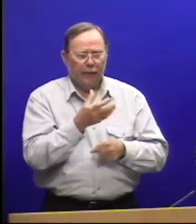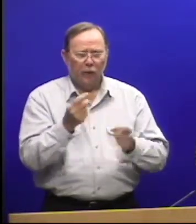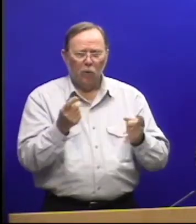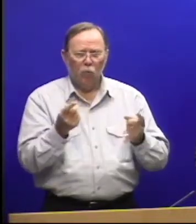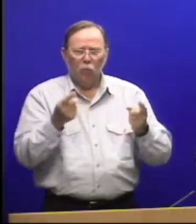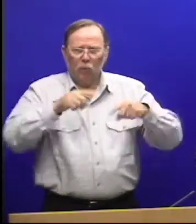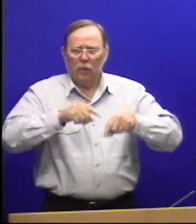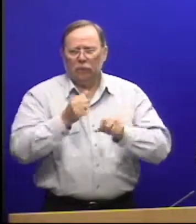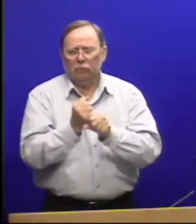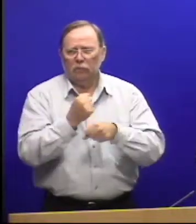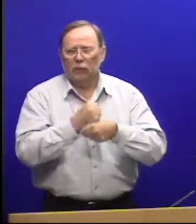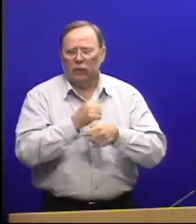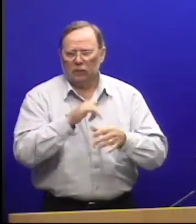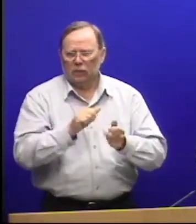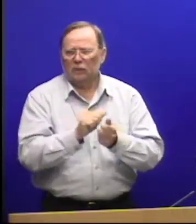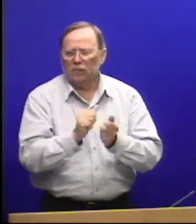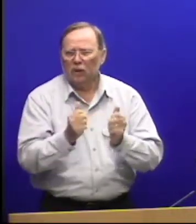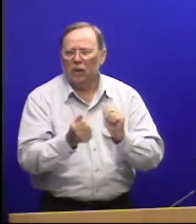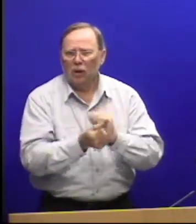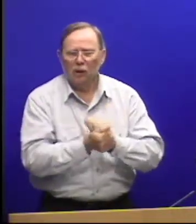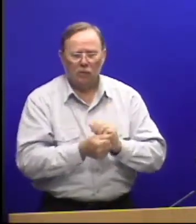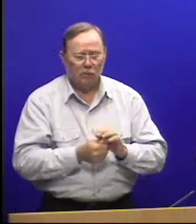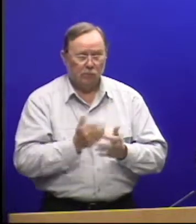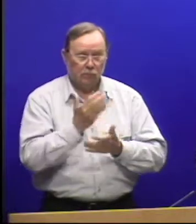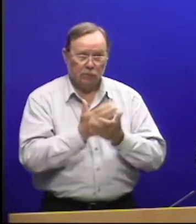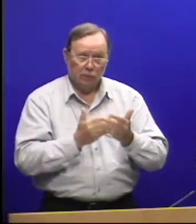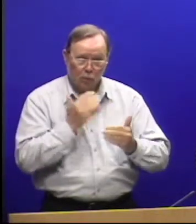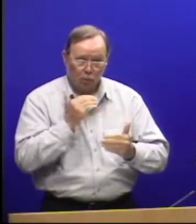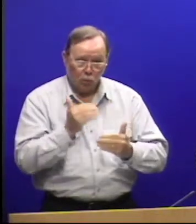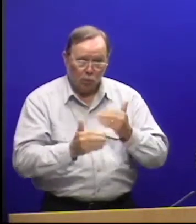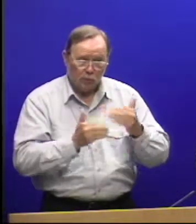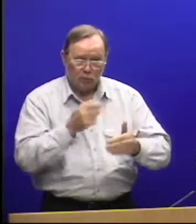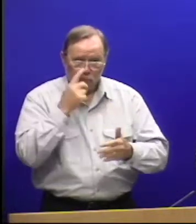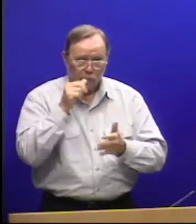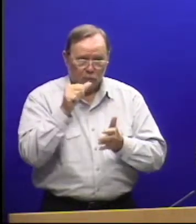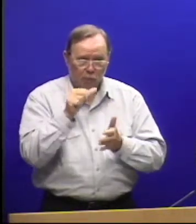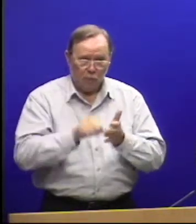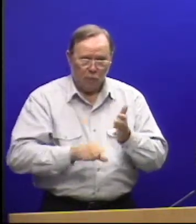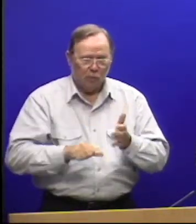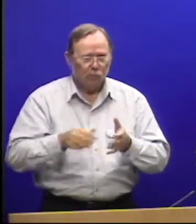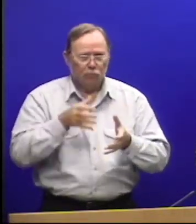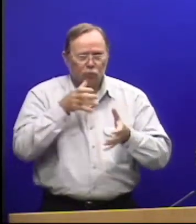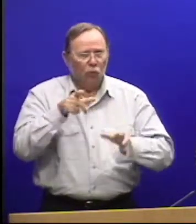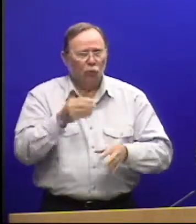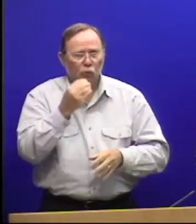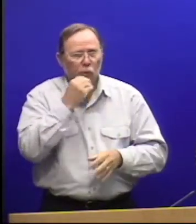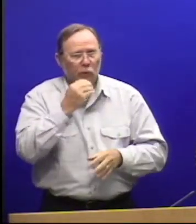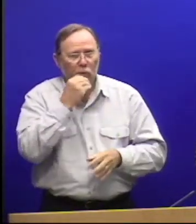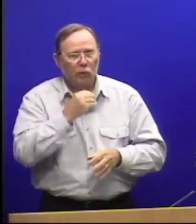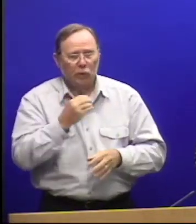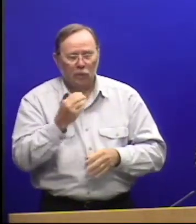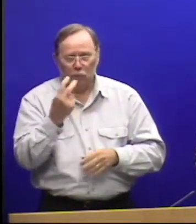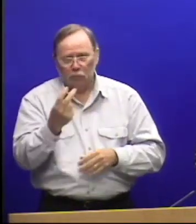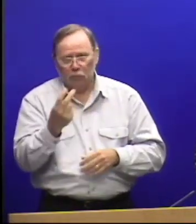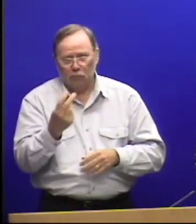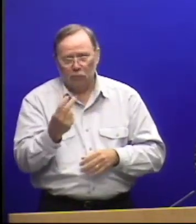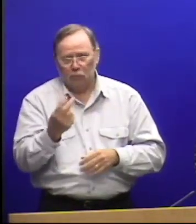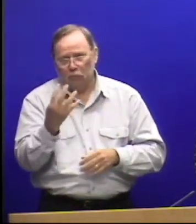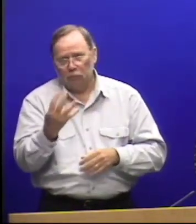For some procedures and for some operations, they don't want you eating for 2, 4,